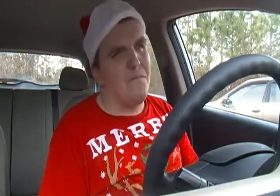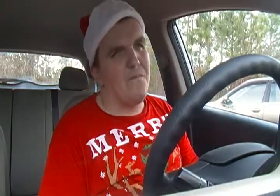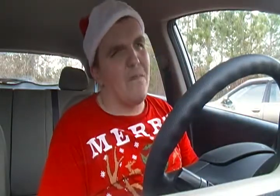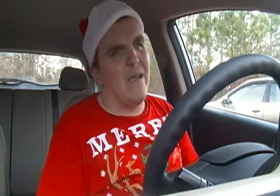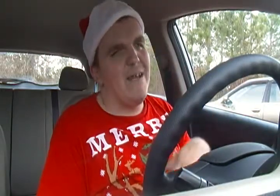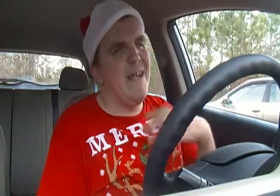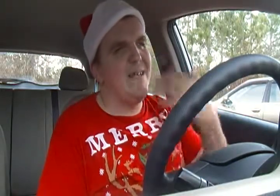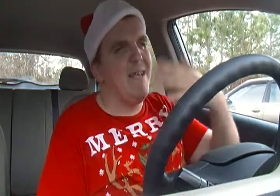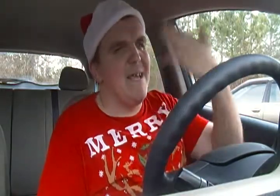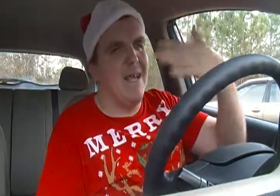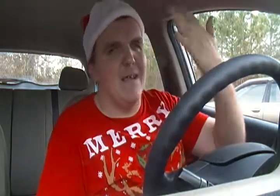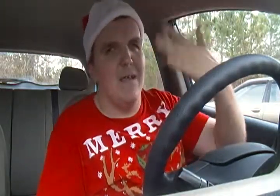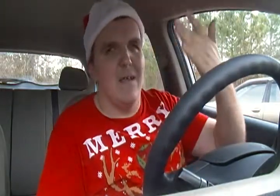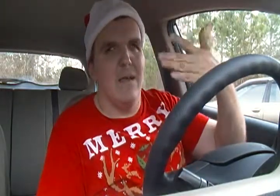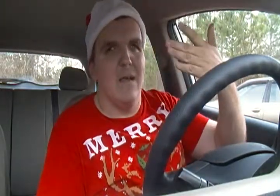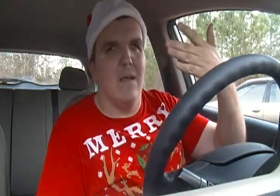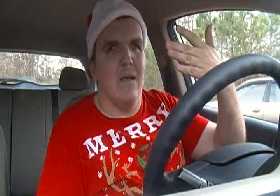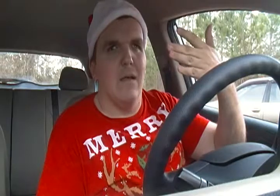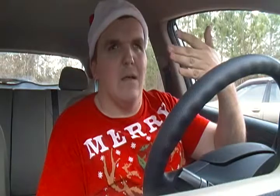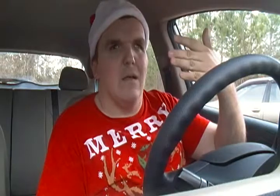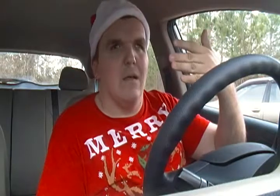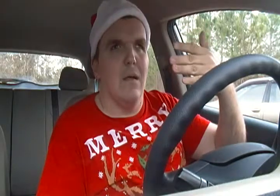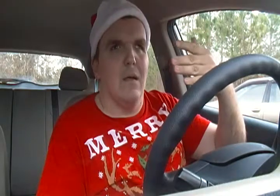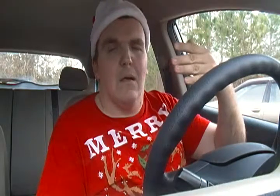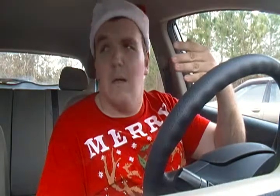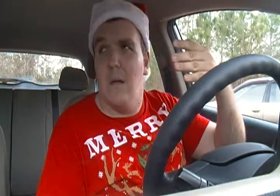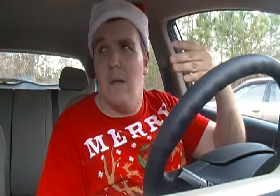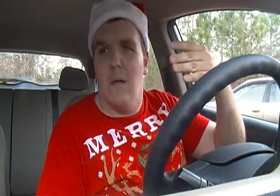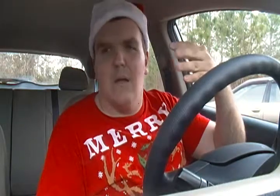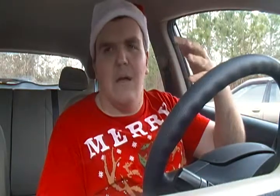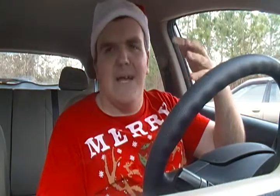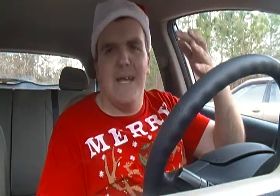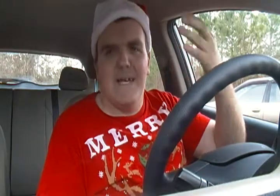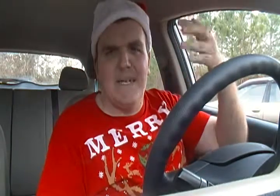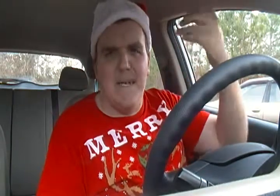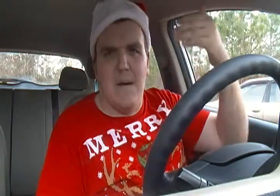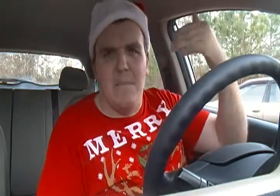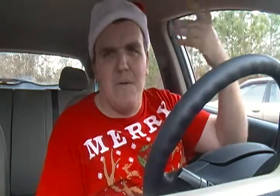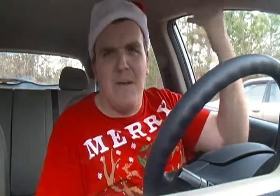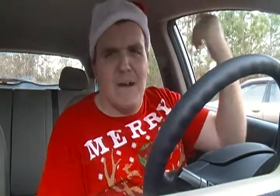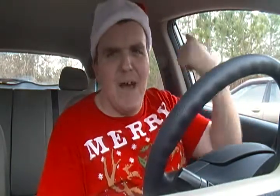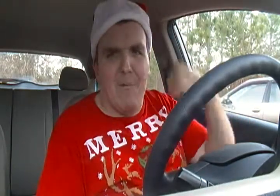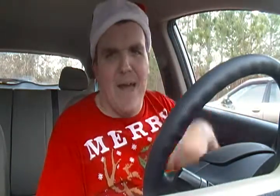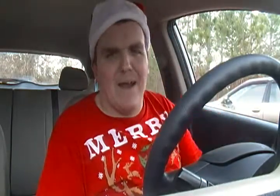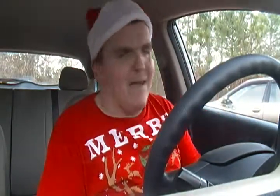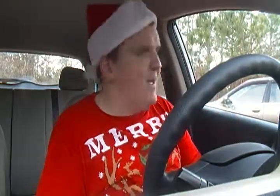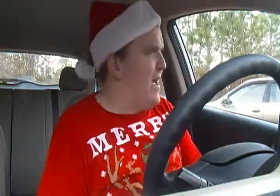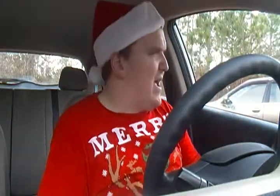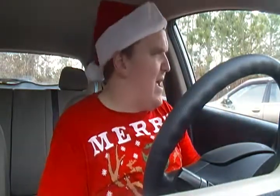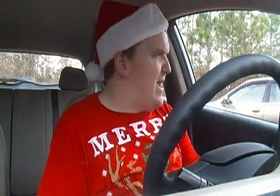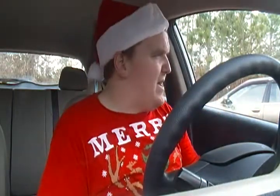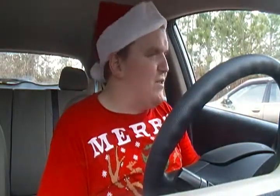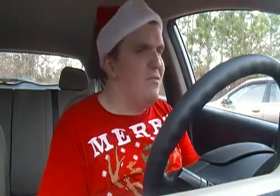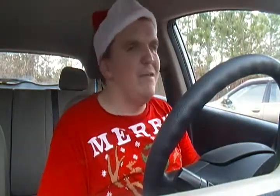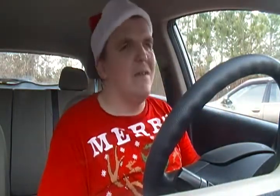he takes the he takes the uh bb gun out back and he shoots